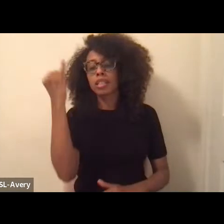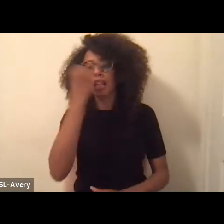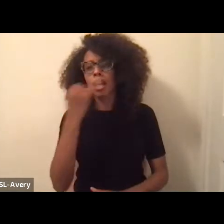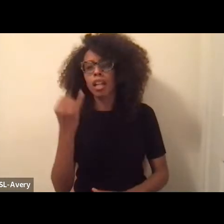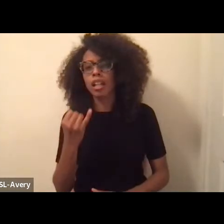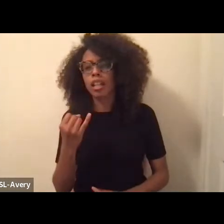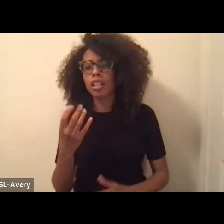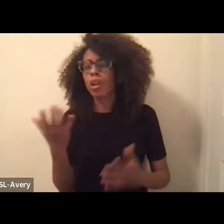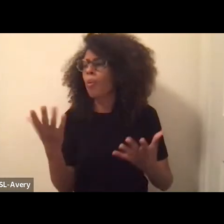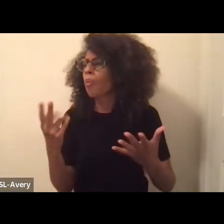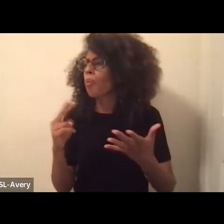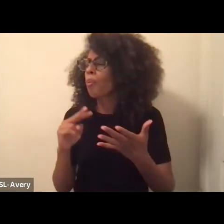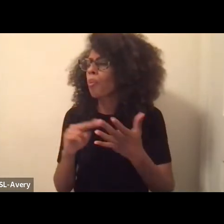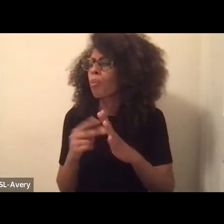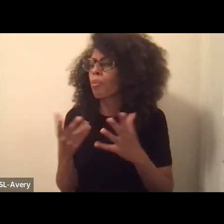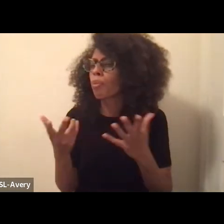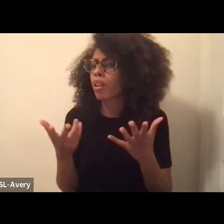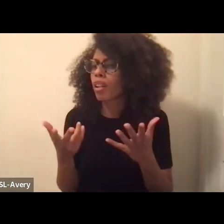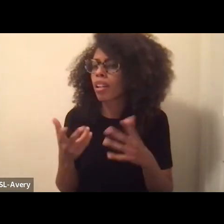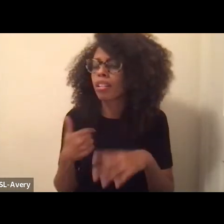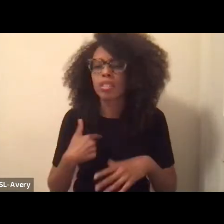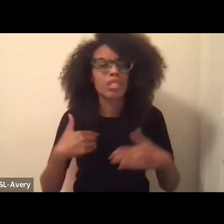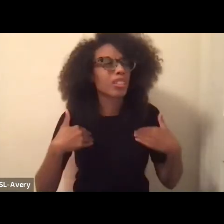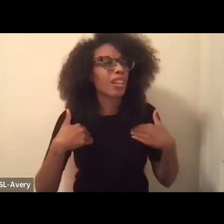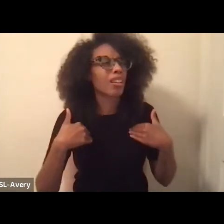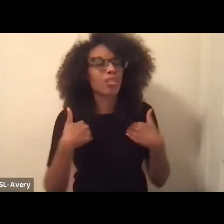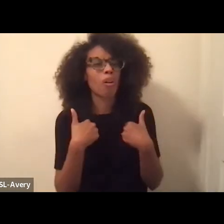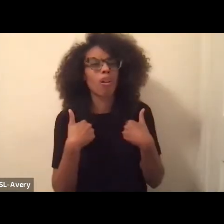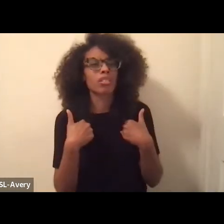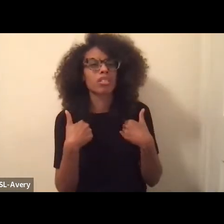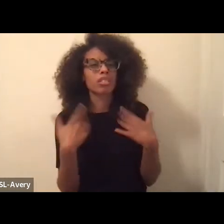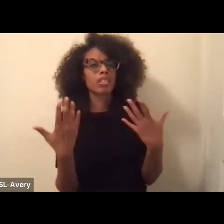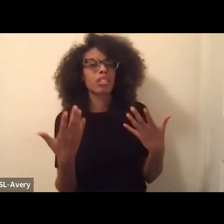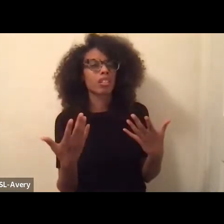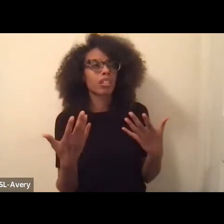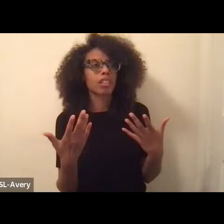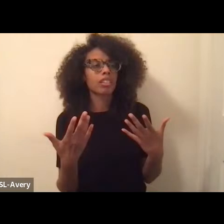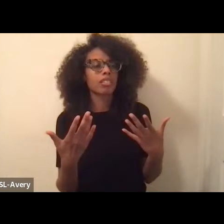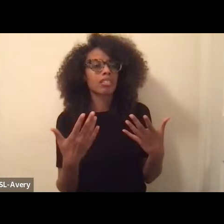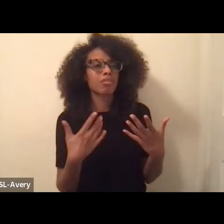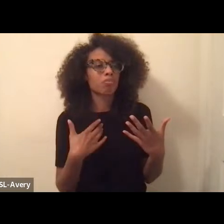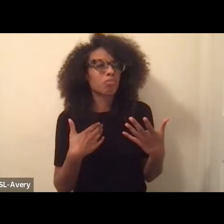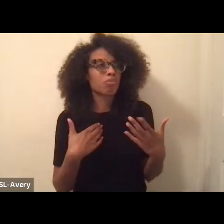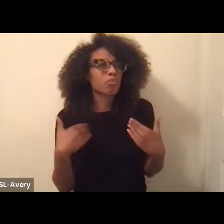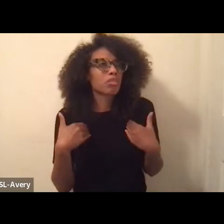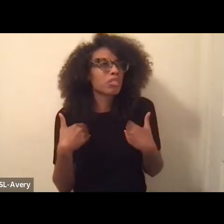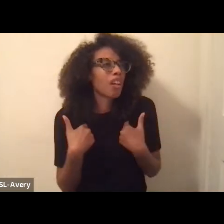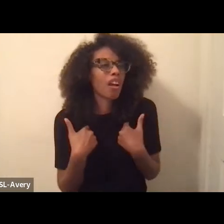do you mean? just exhausted, just like, sick and tired